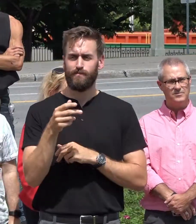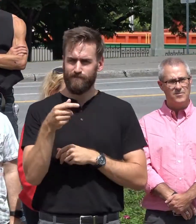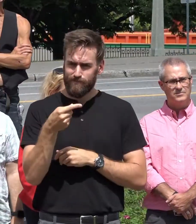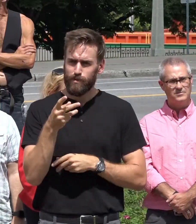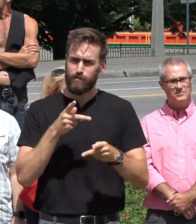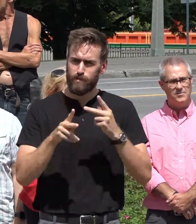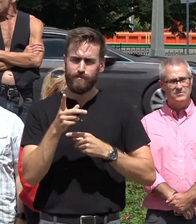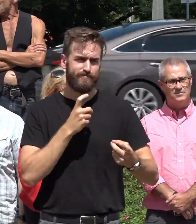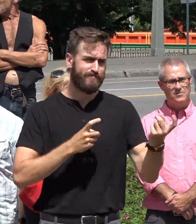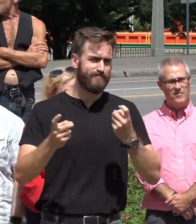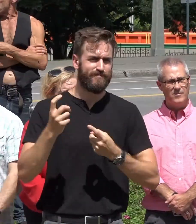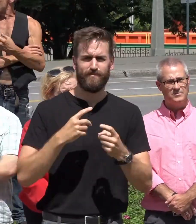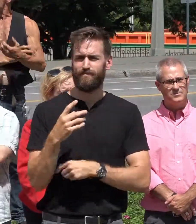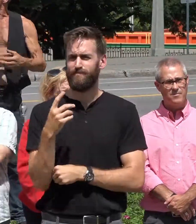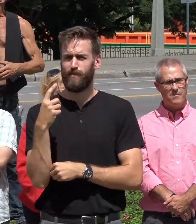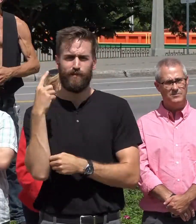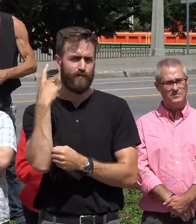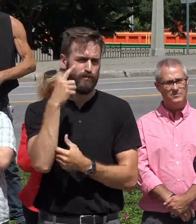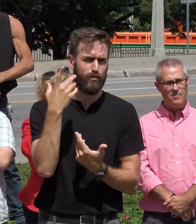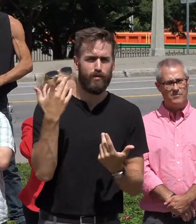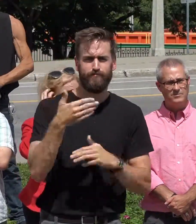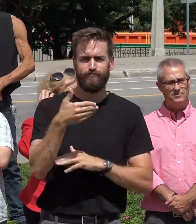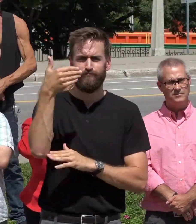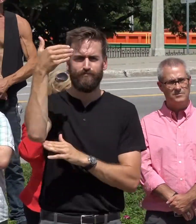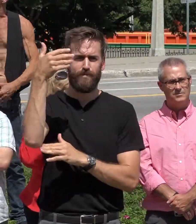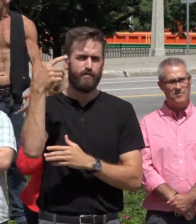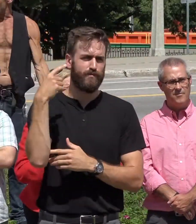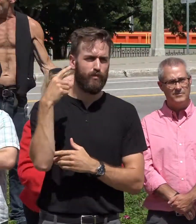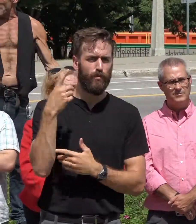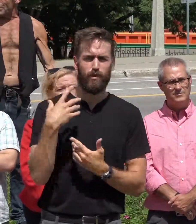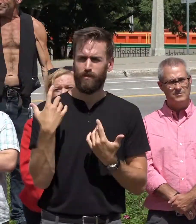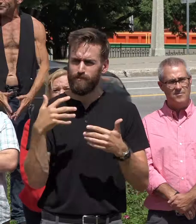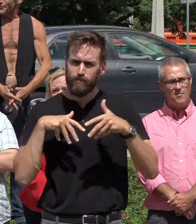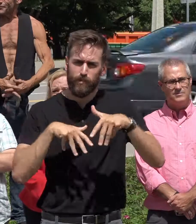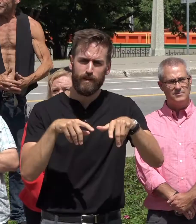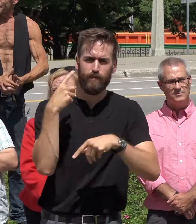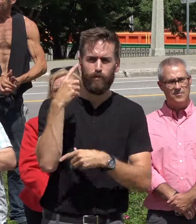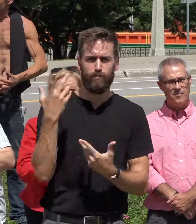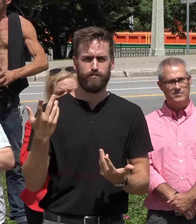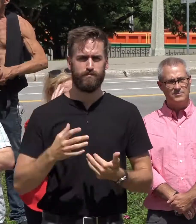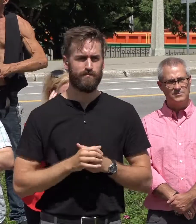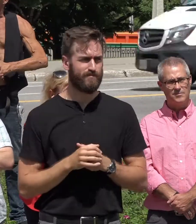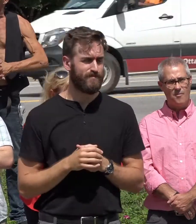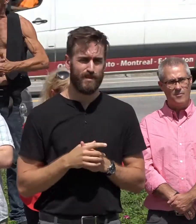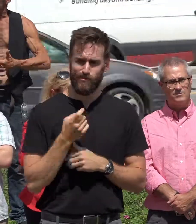past, why do we need to do this? Why do we need to have a parade? Well, we saw the